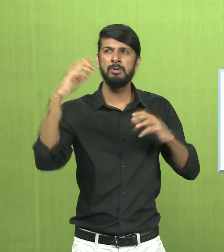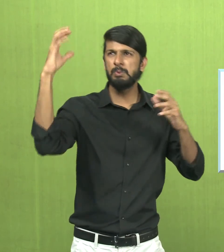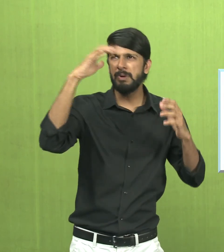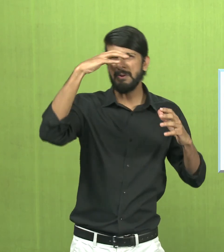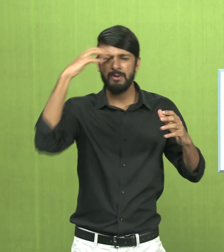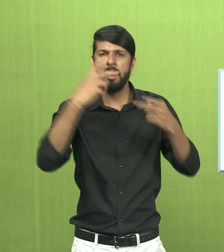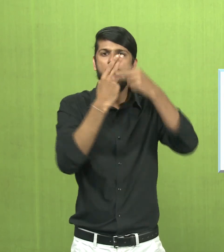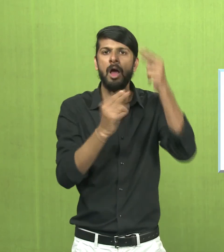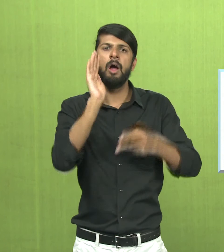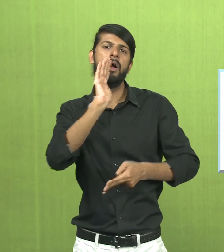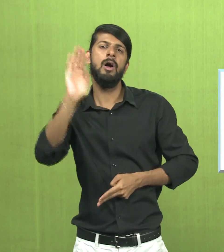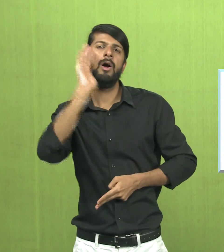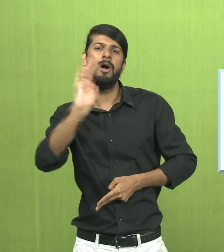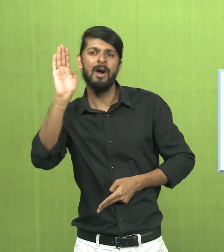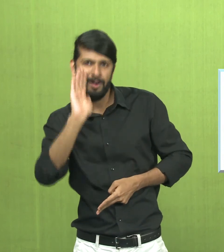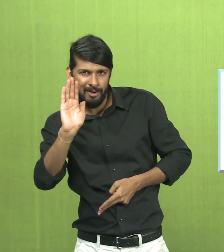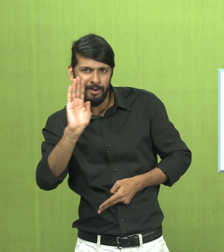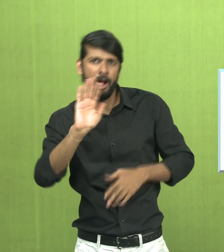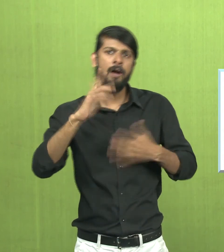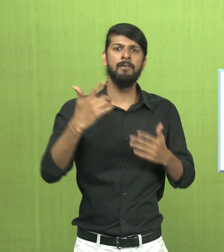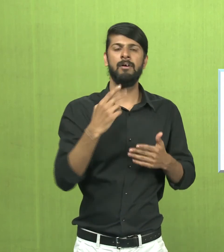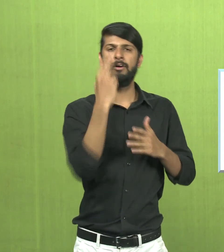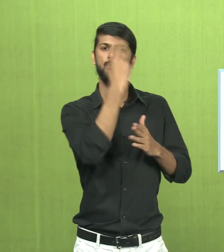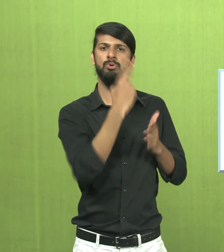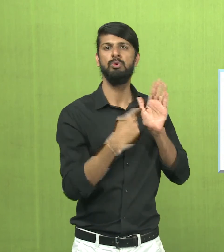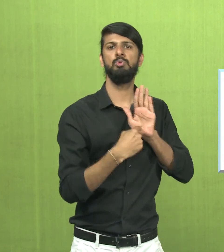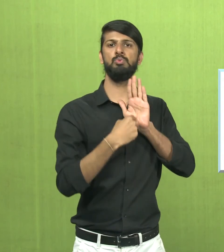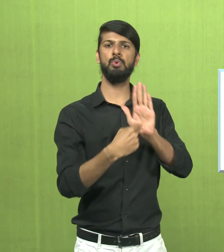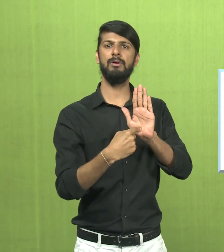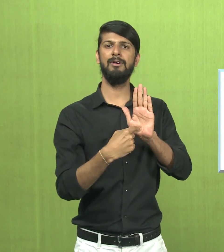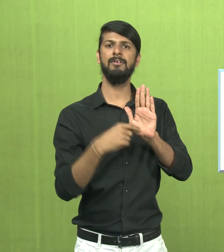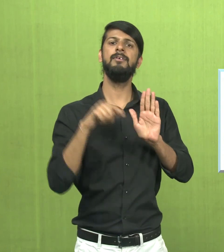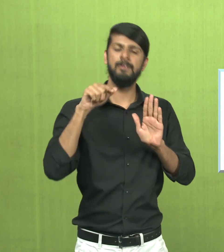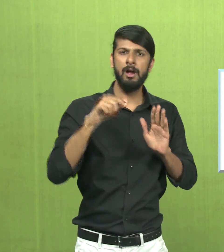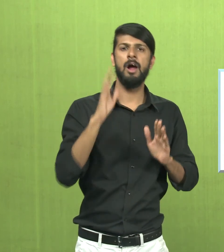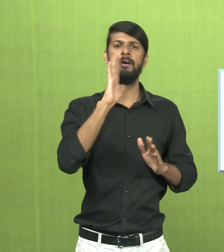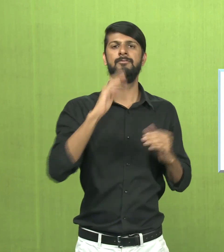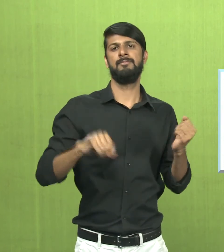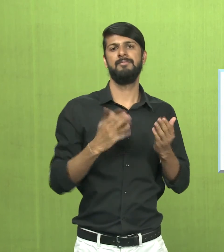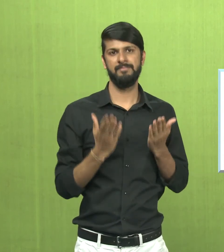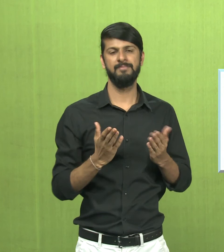era, was perhaps a poem which she was singing and has been drawn. So, this is a